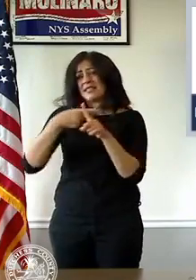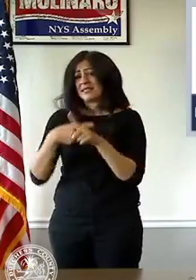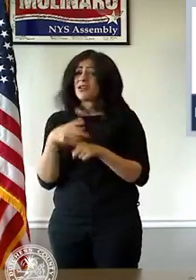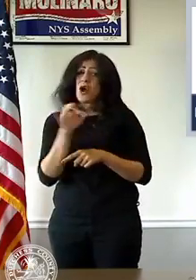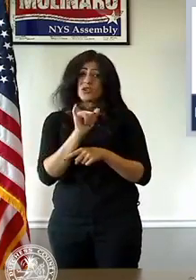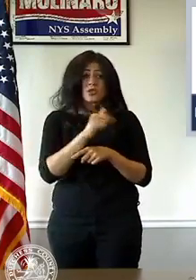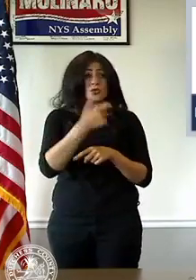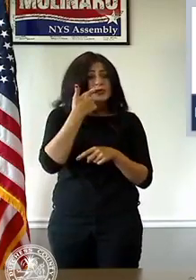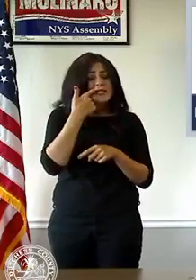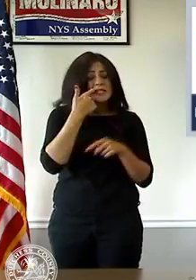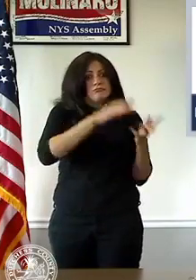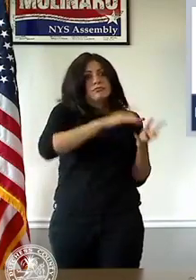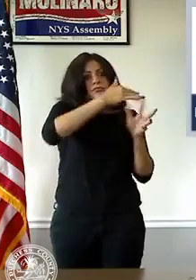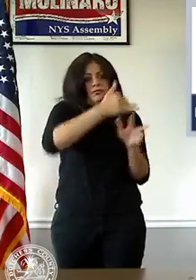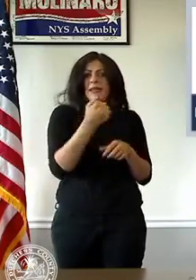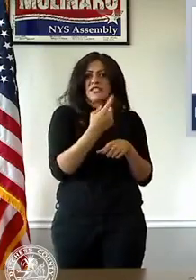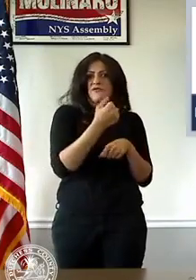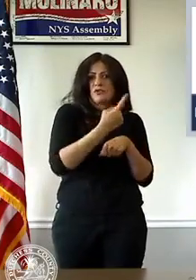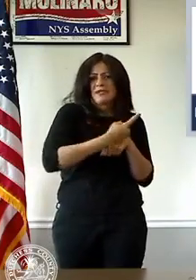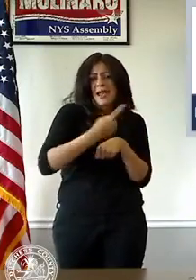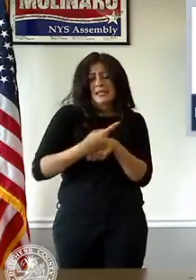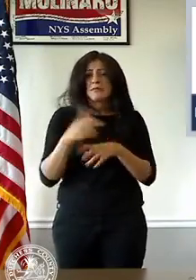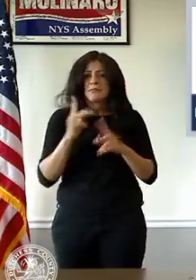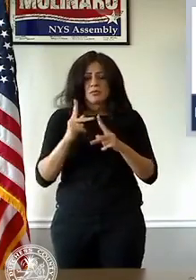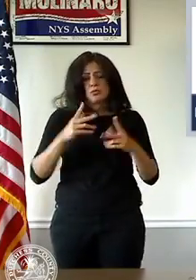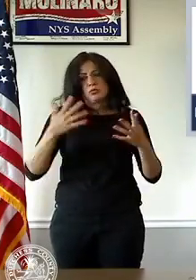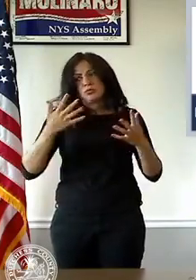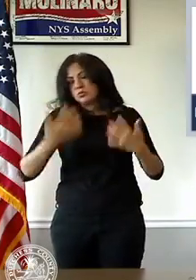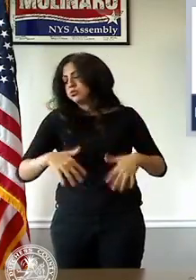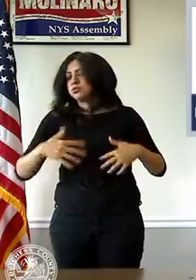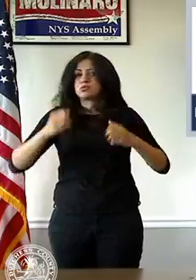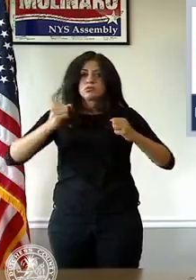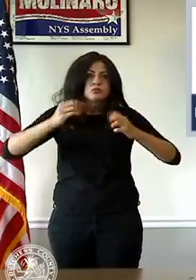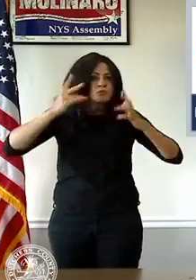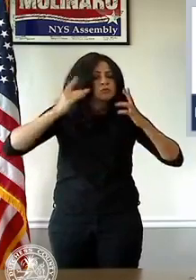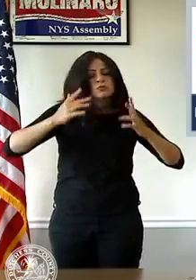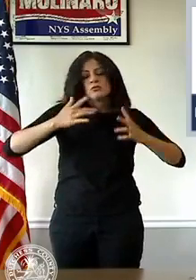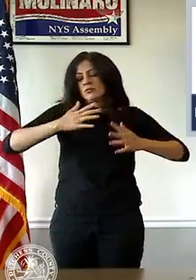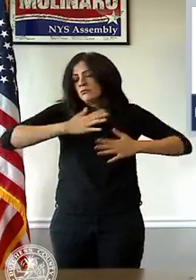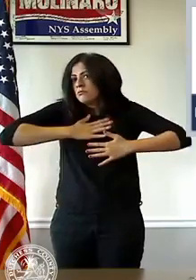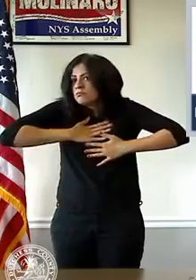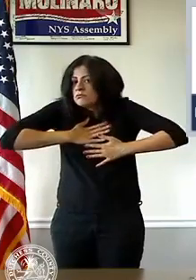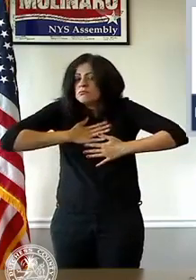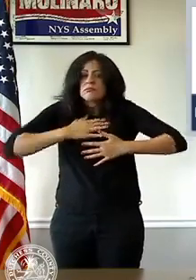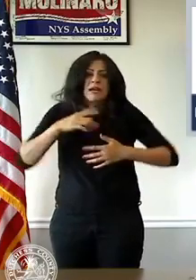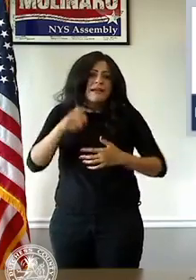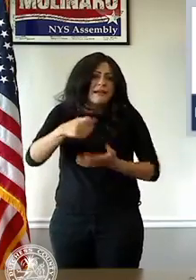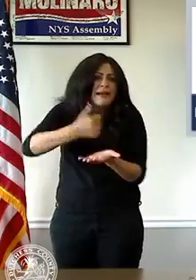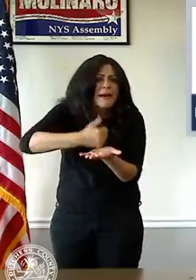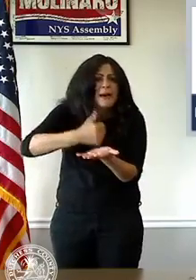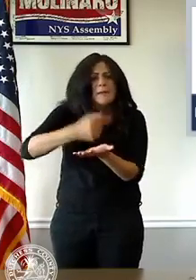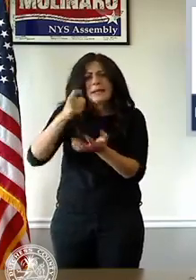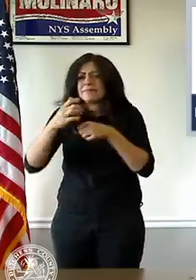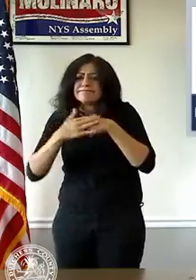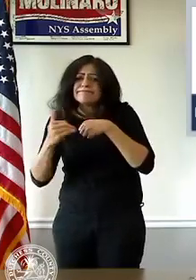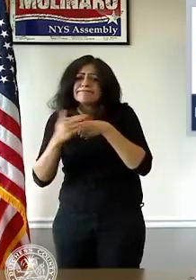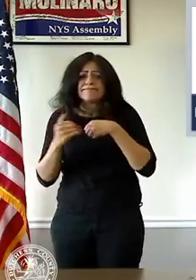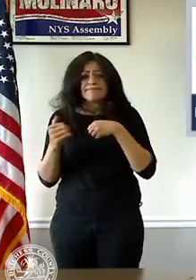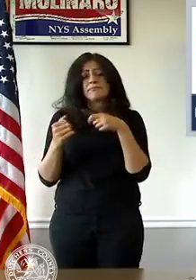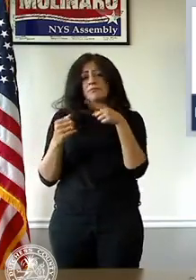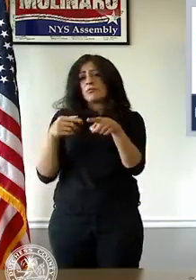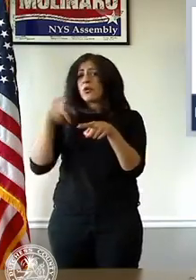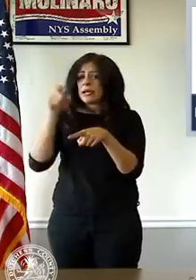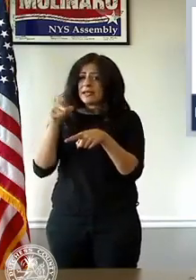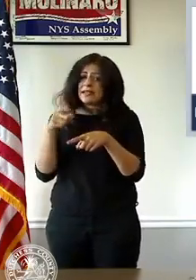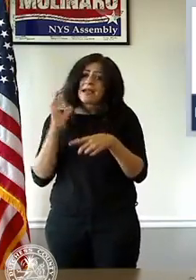last few days, there are people whose souls are exposed, and we need our faith leaders to be able to get